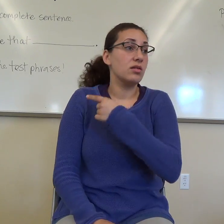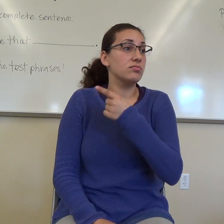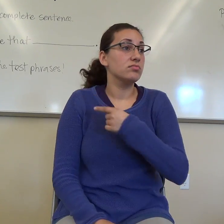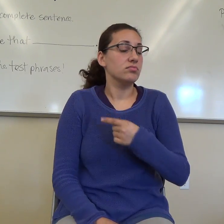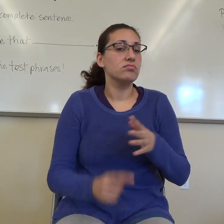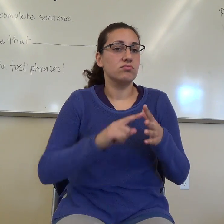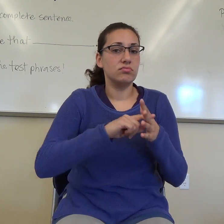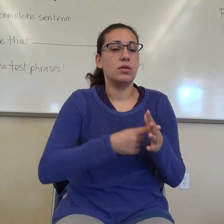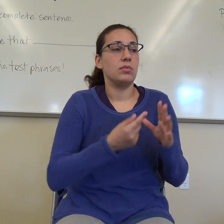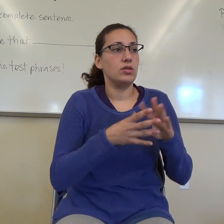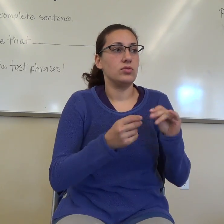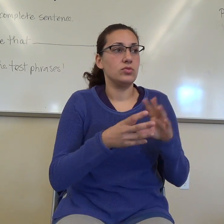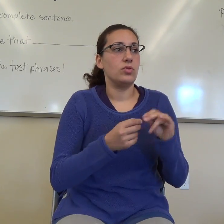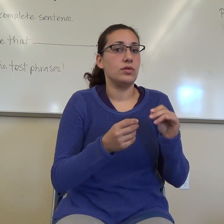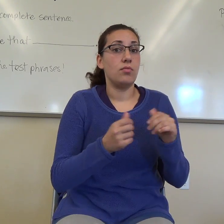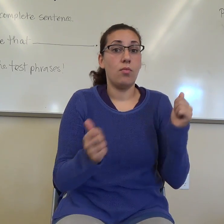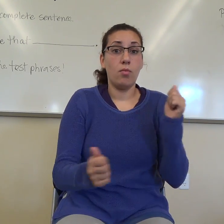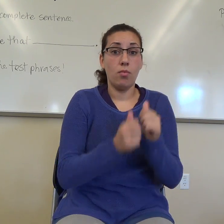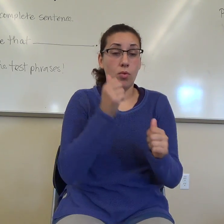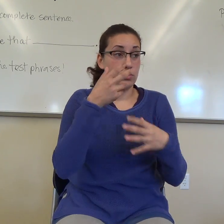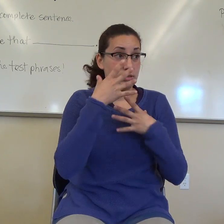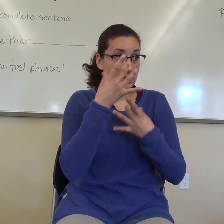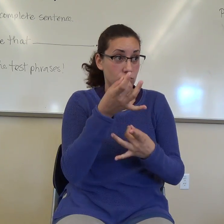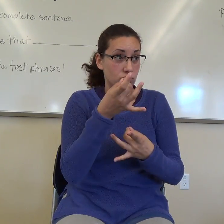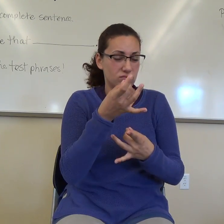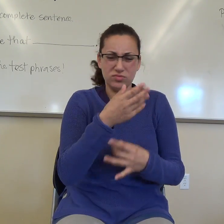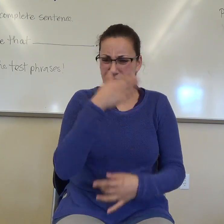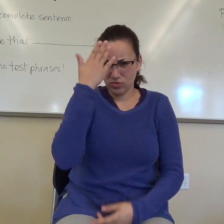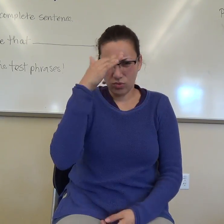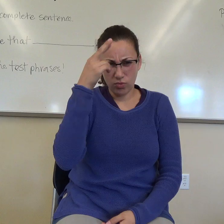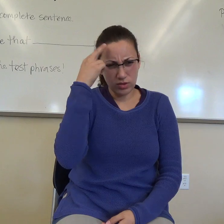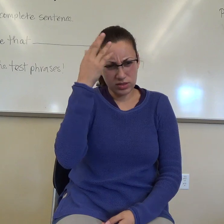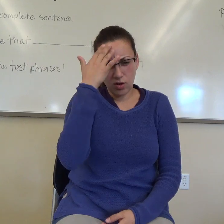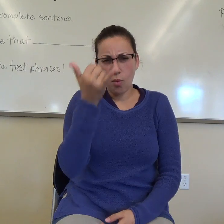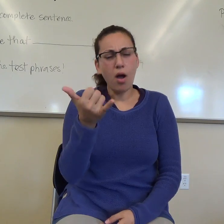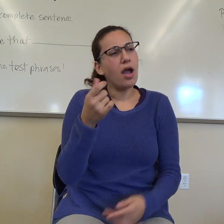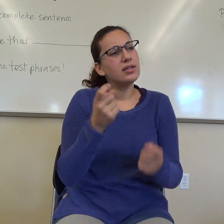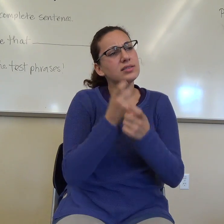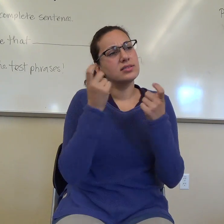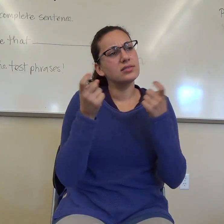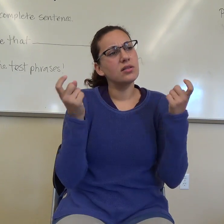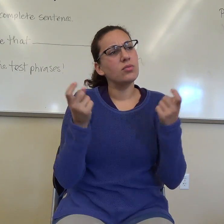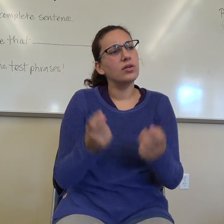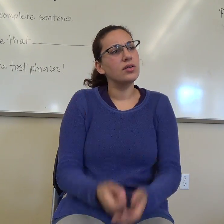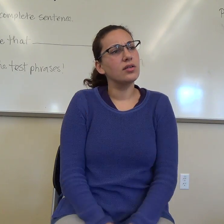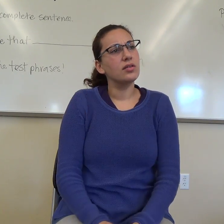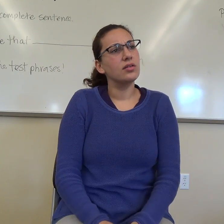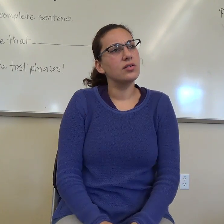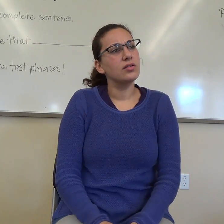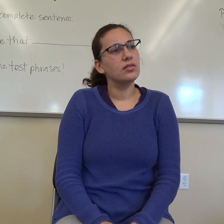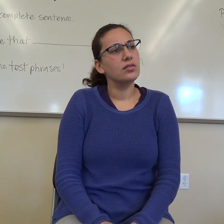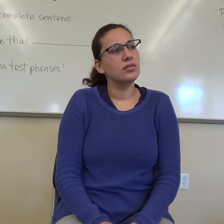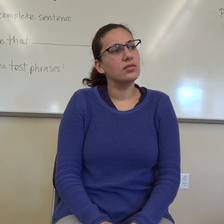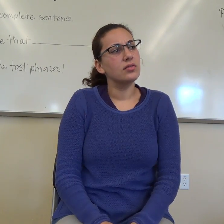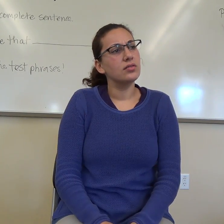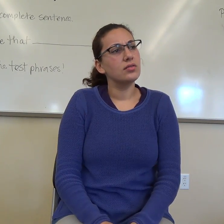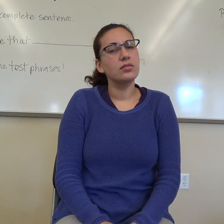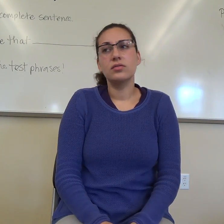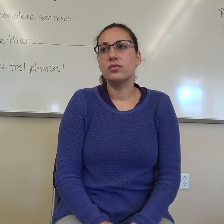started. The most interesting thing is that they don't even know why they celebrate it. Okay. This isn't exactly